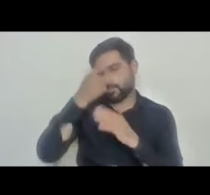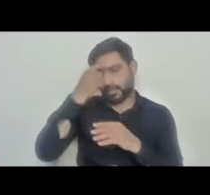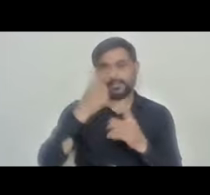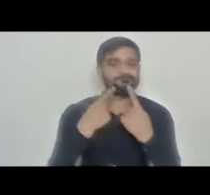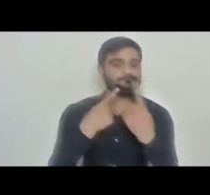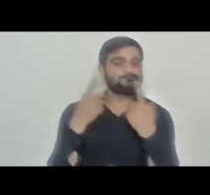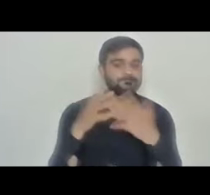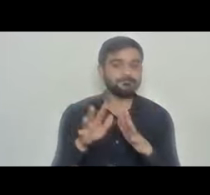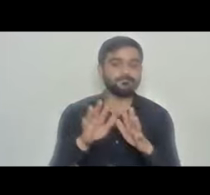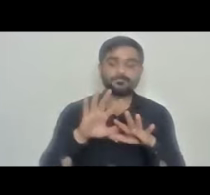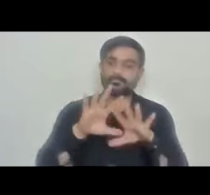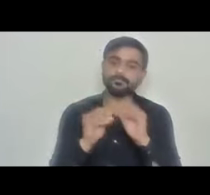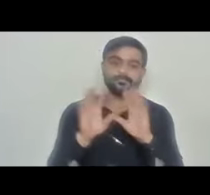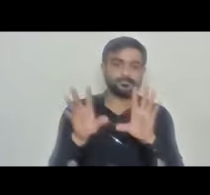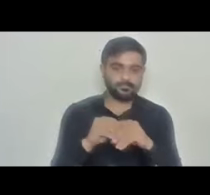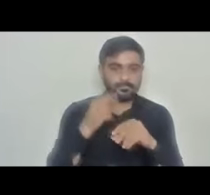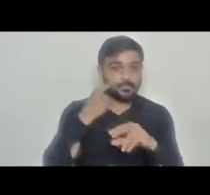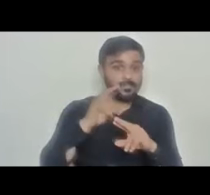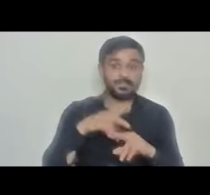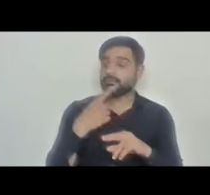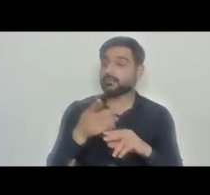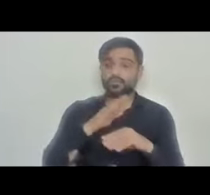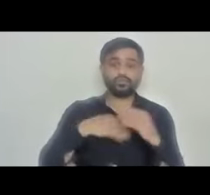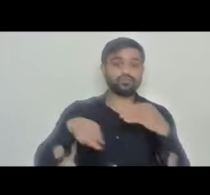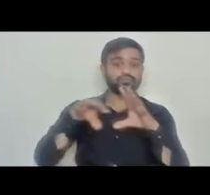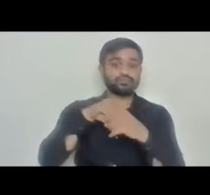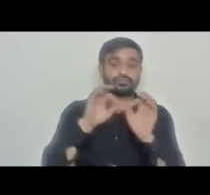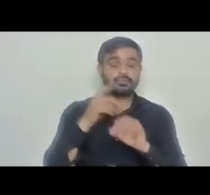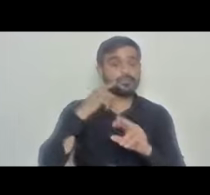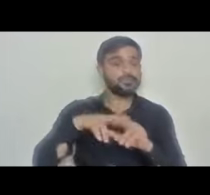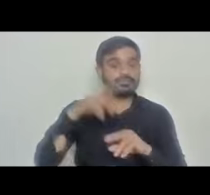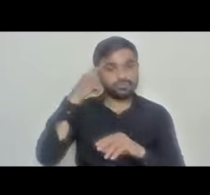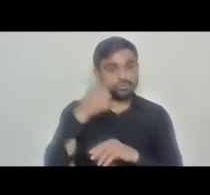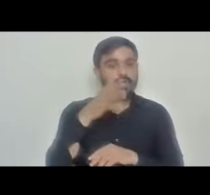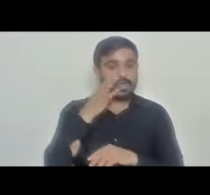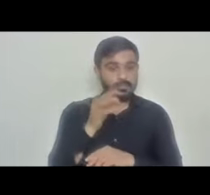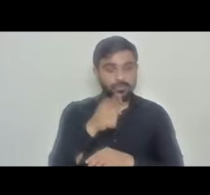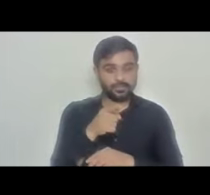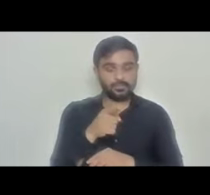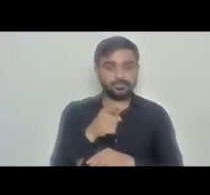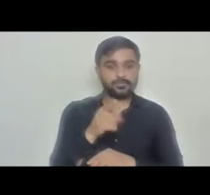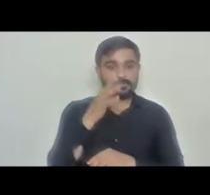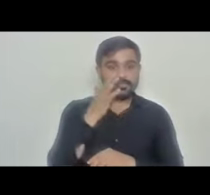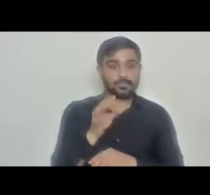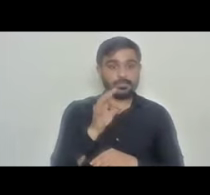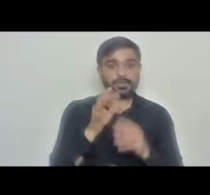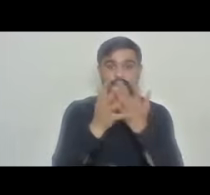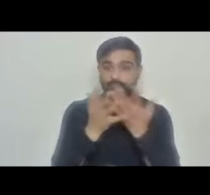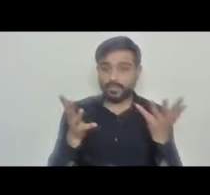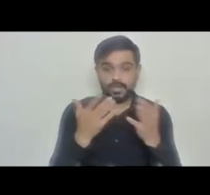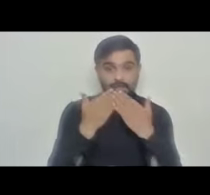and over, or maybe even if not over and over, but you think is an important thing is an important element of your